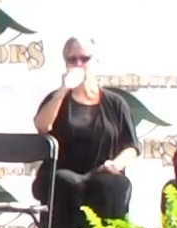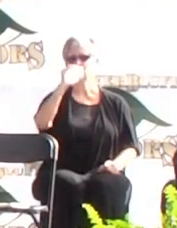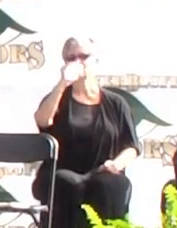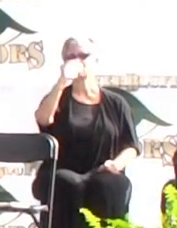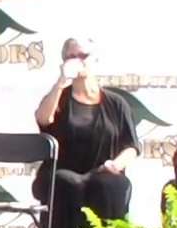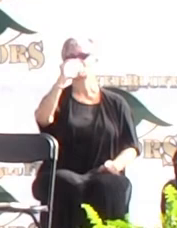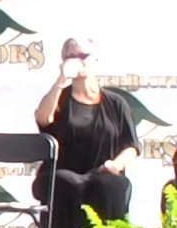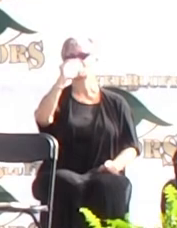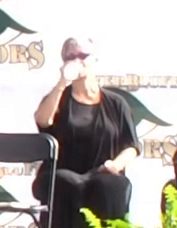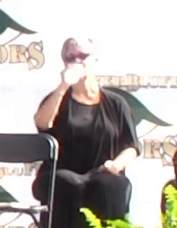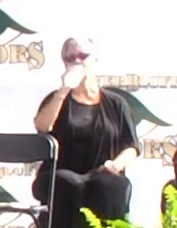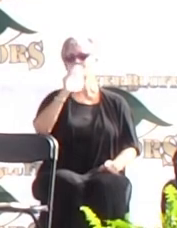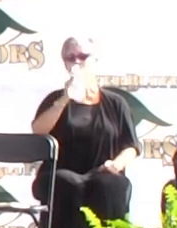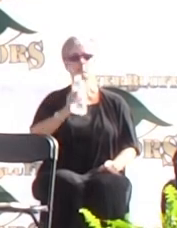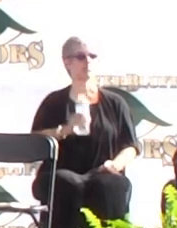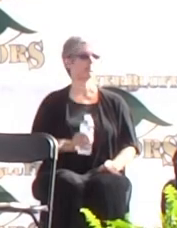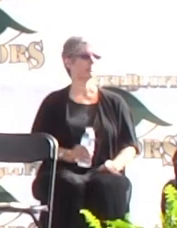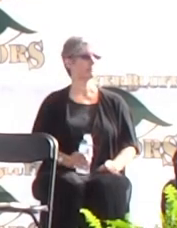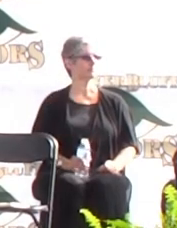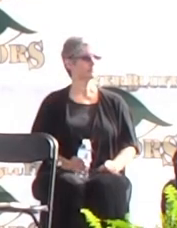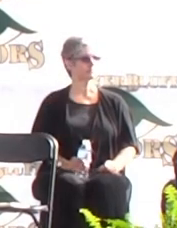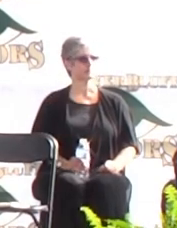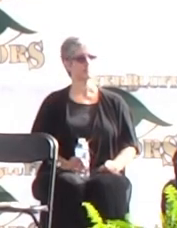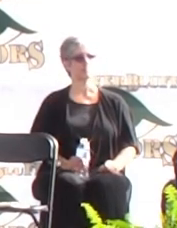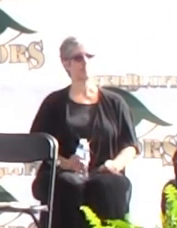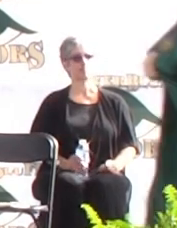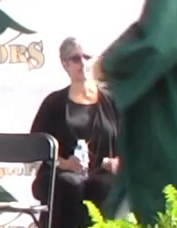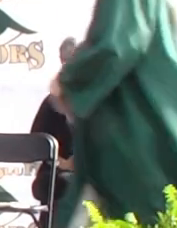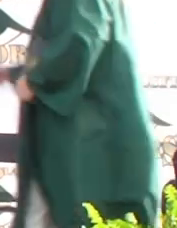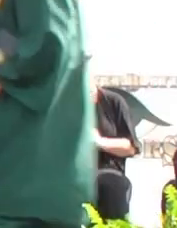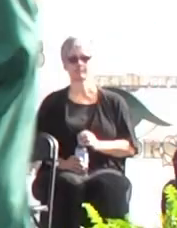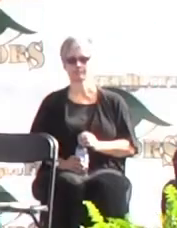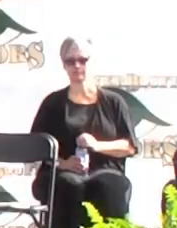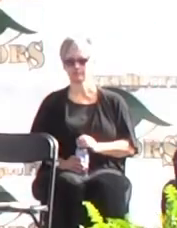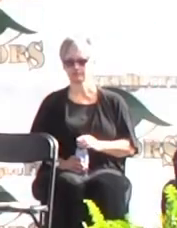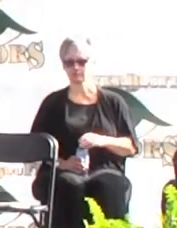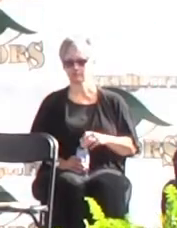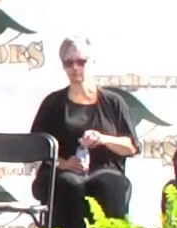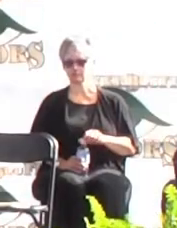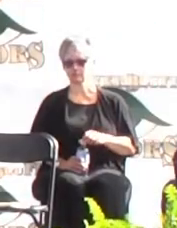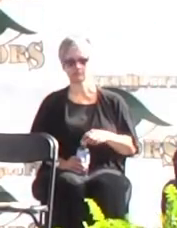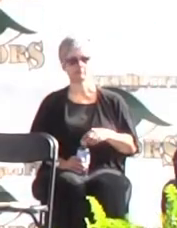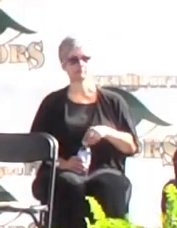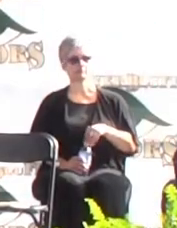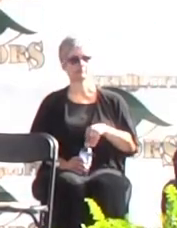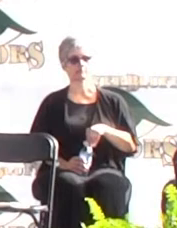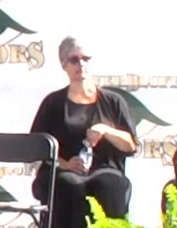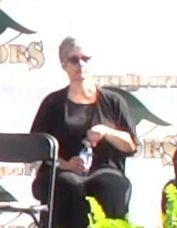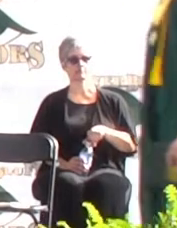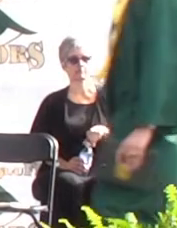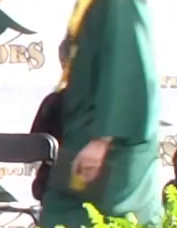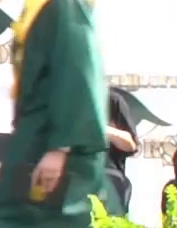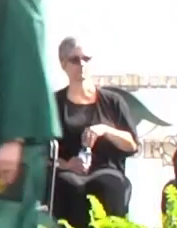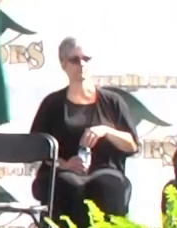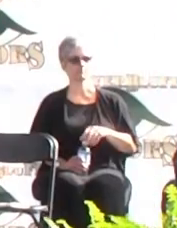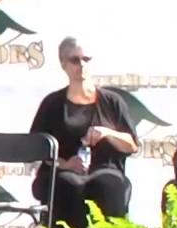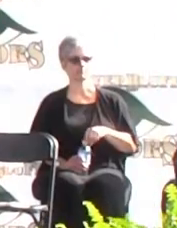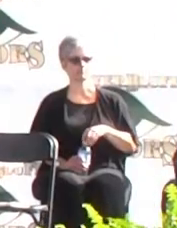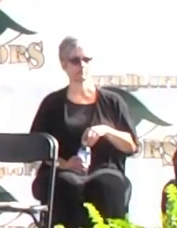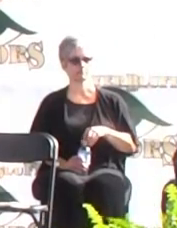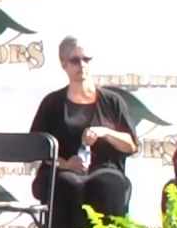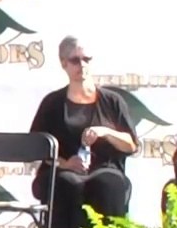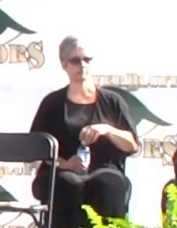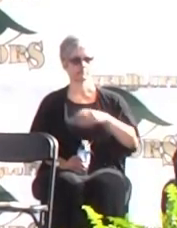Mr. Burgess's crew, David Michael Beasley. Eric William Burkholder, honor graduate.